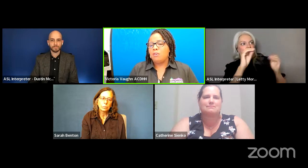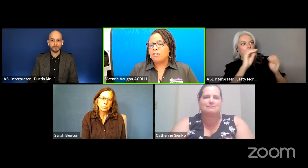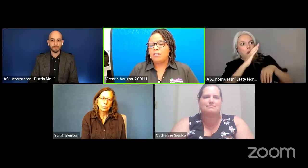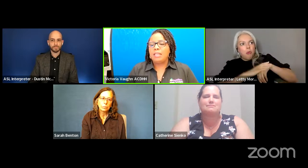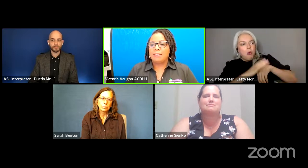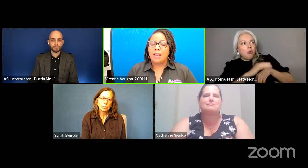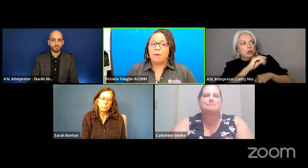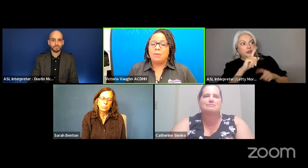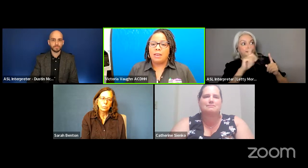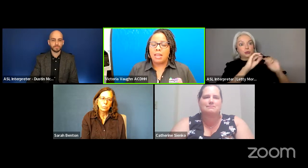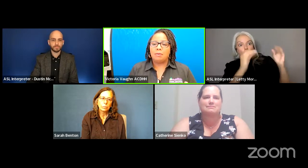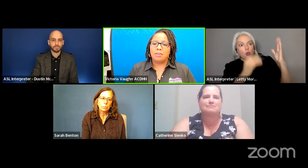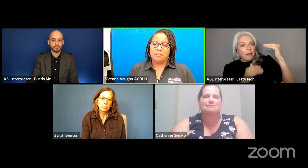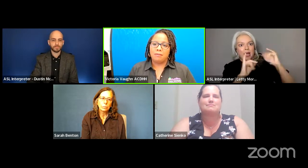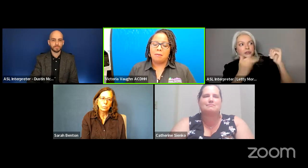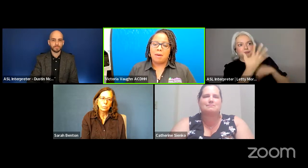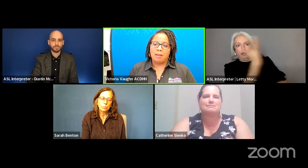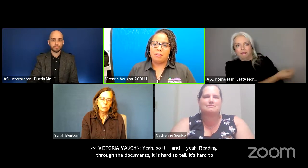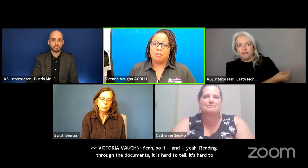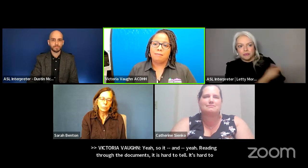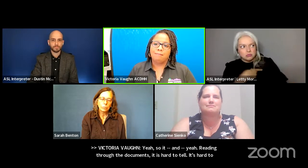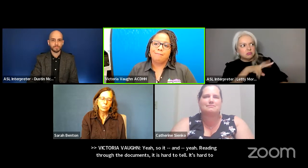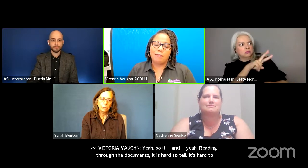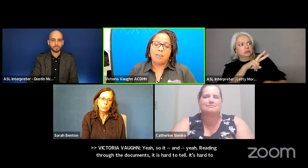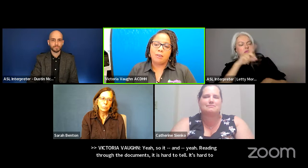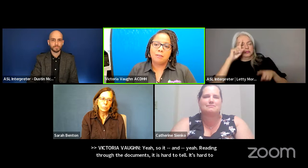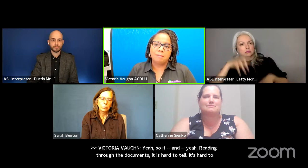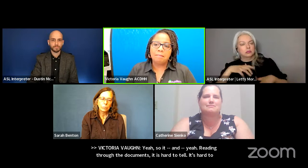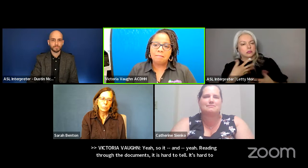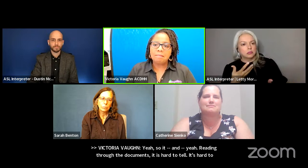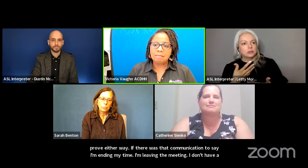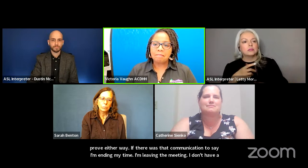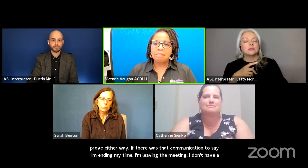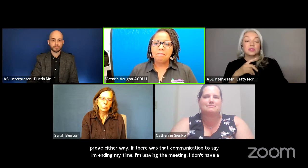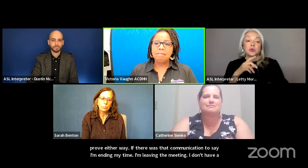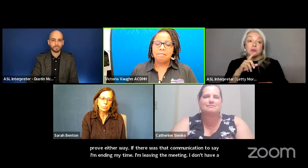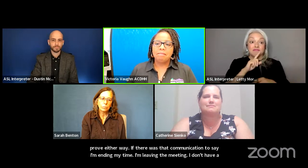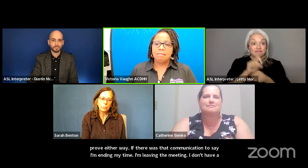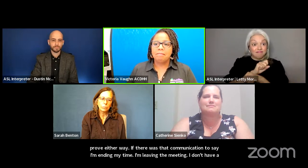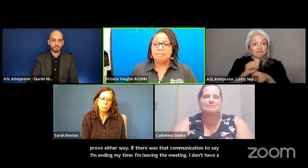So unfortunately, I was unable to confirm either of those.